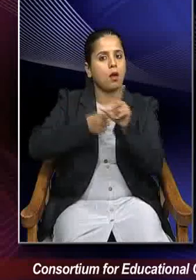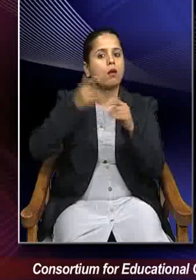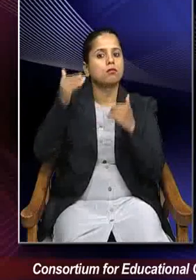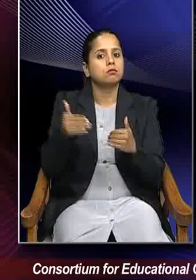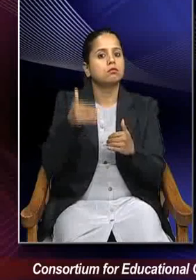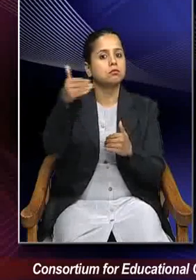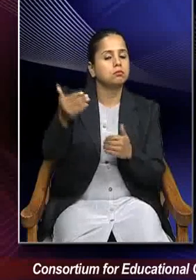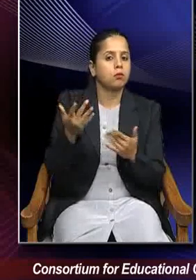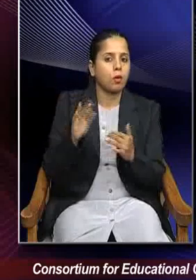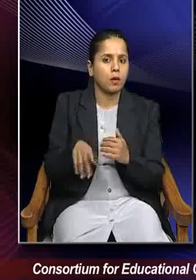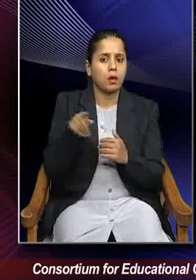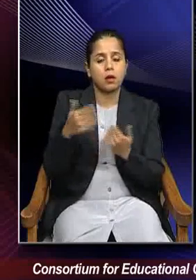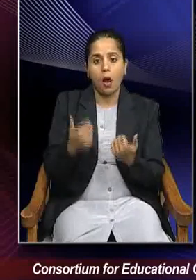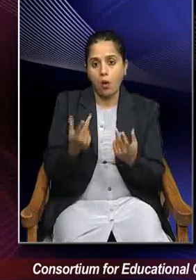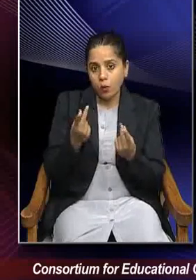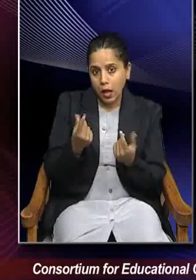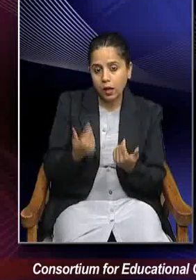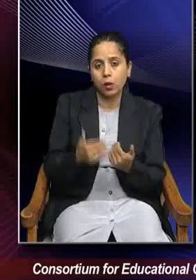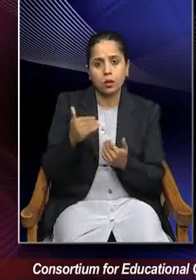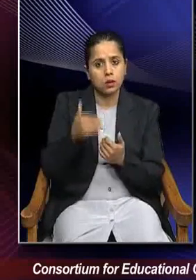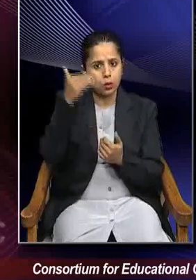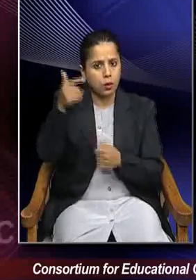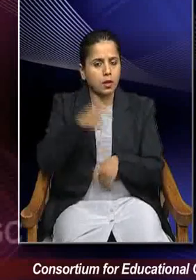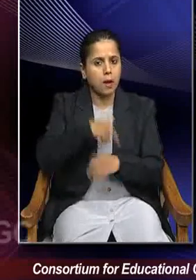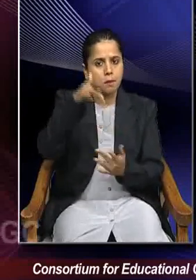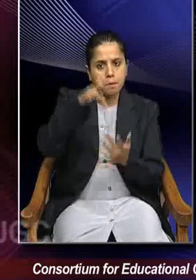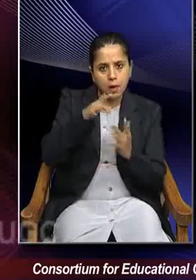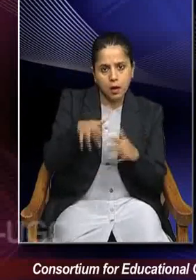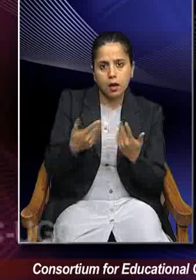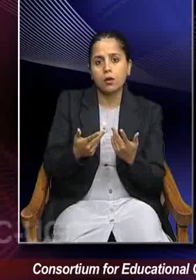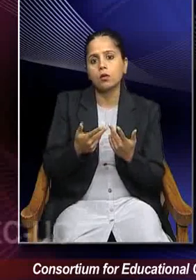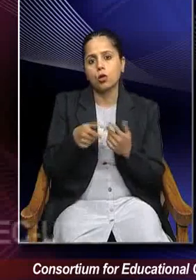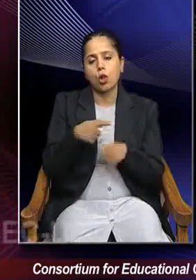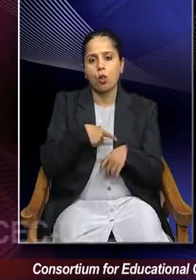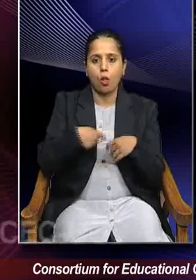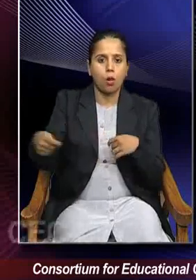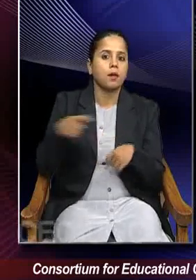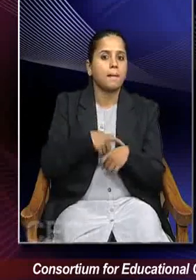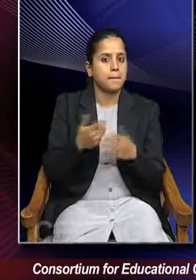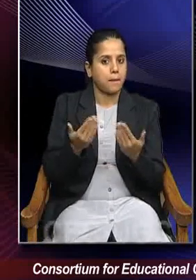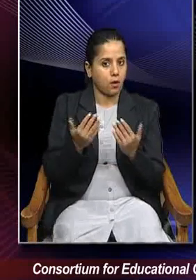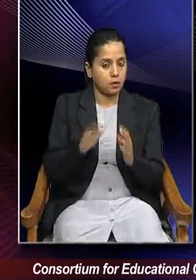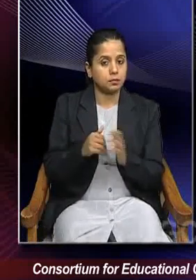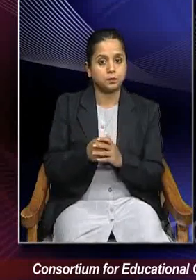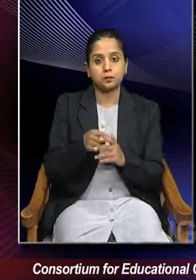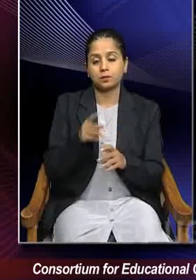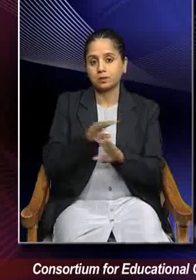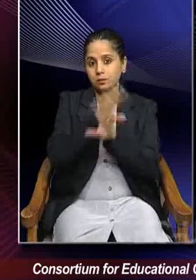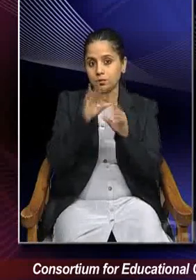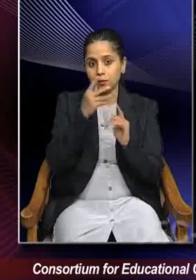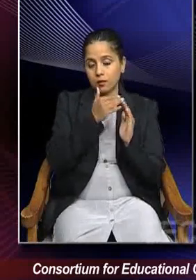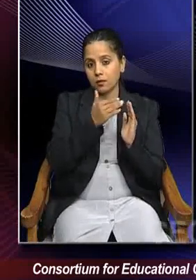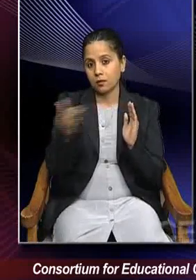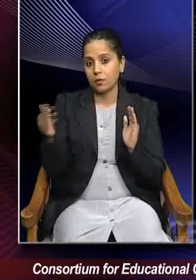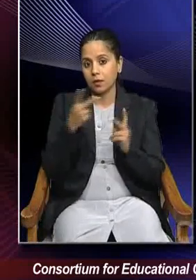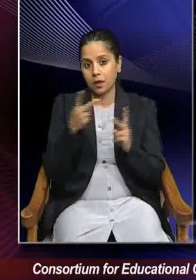met on immediate basis, medium term basis, and the long term basis. So with these